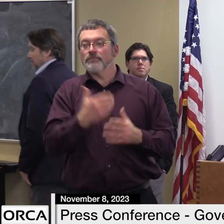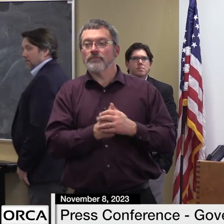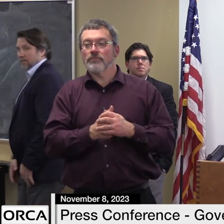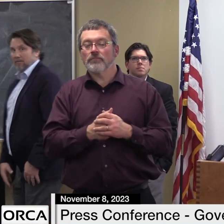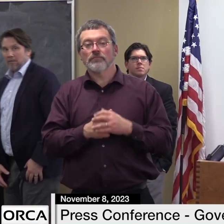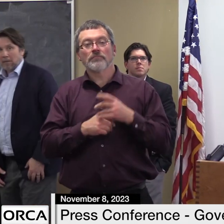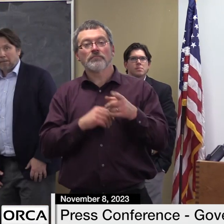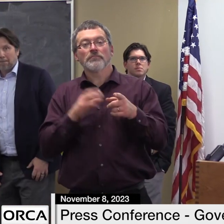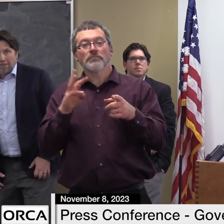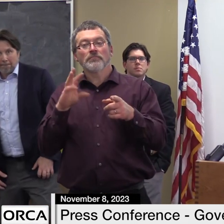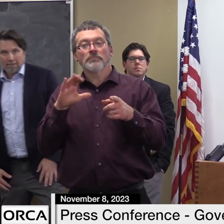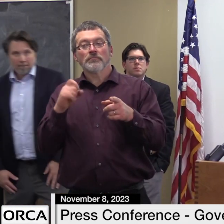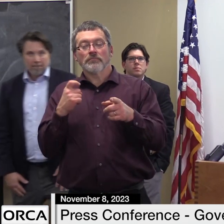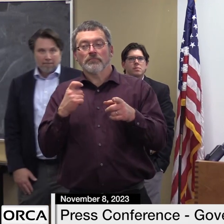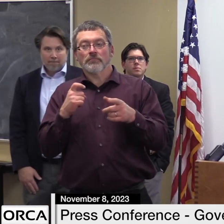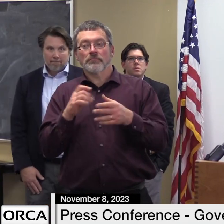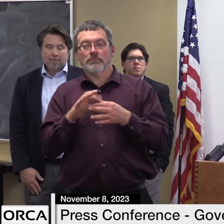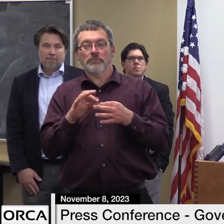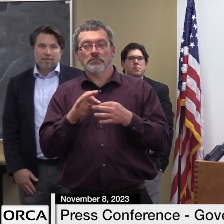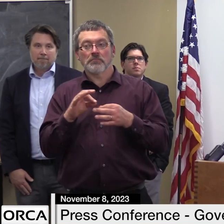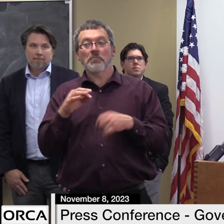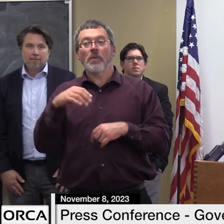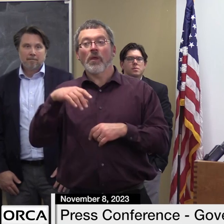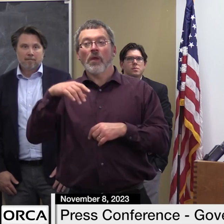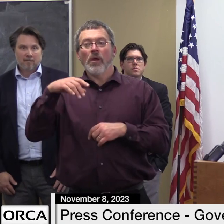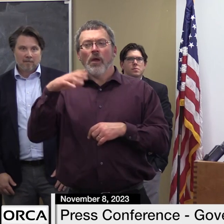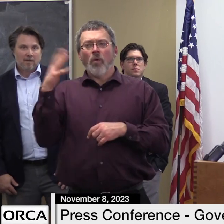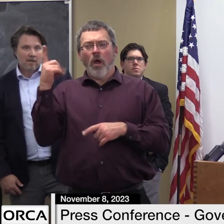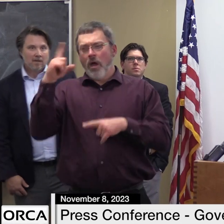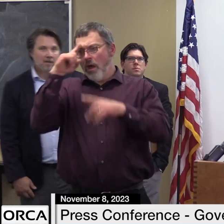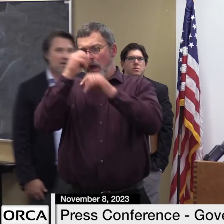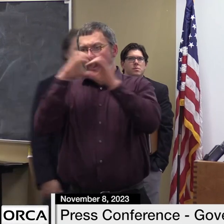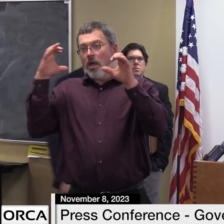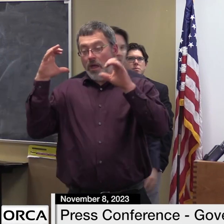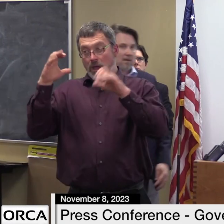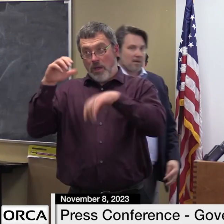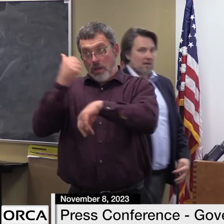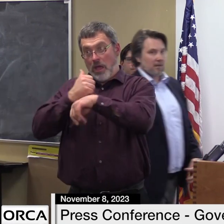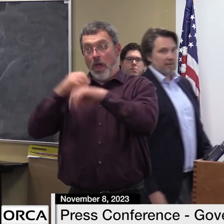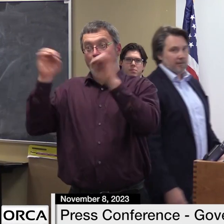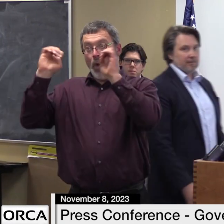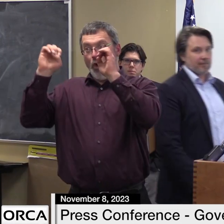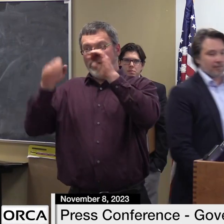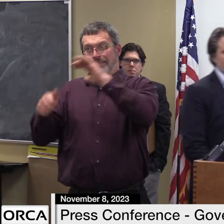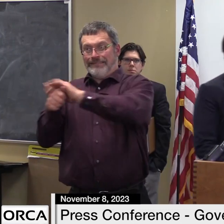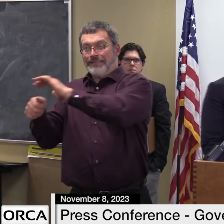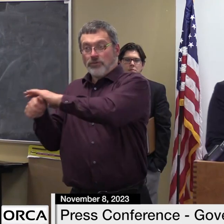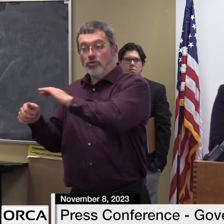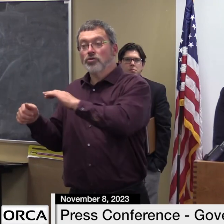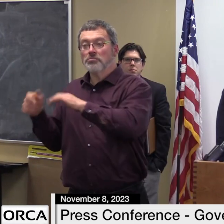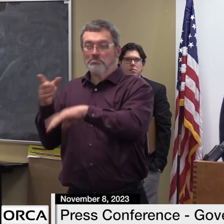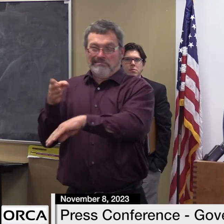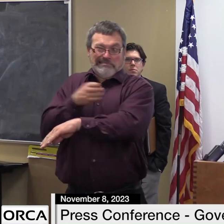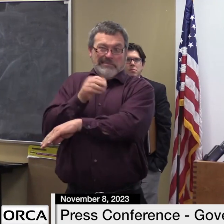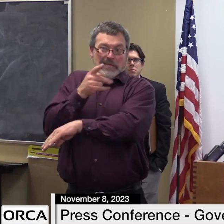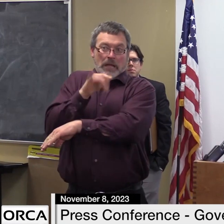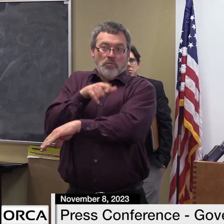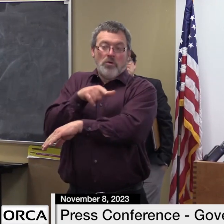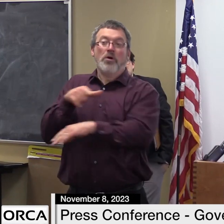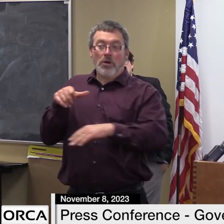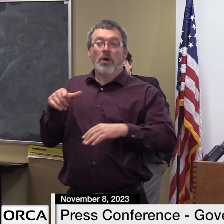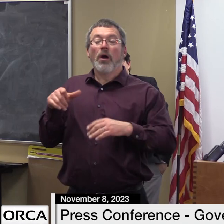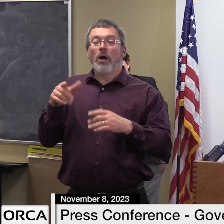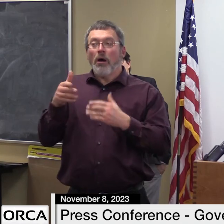would be, what do you expect that to look like if and when we have these shelters online by April or maybe further out?